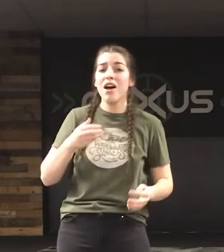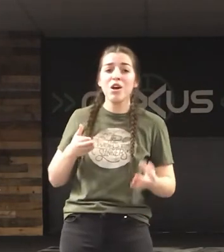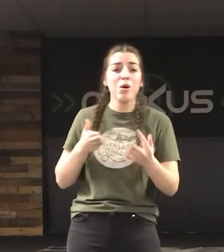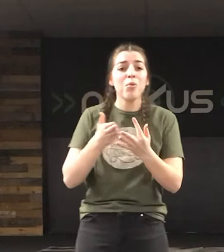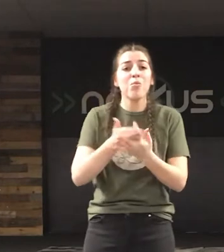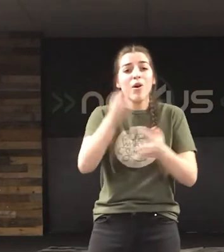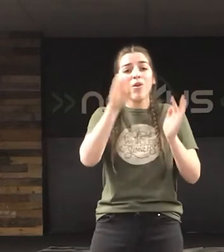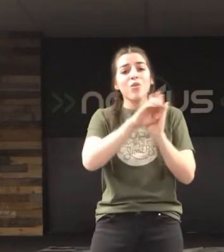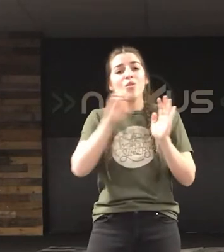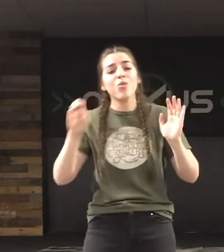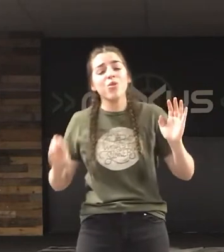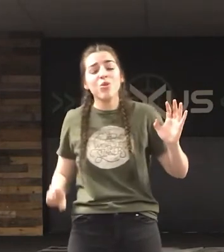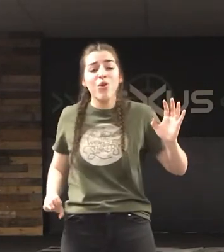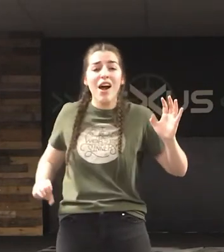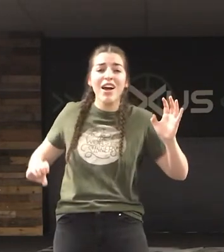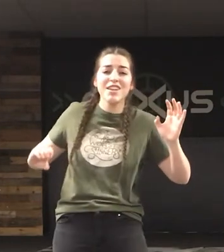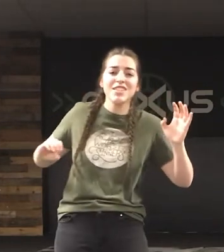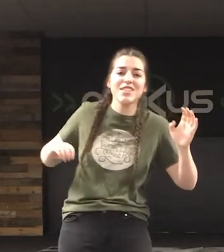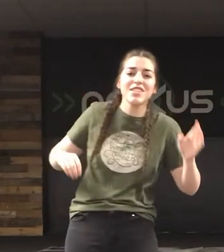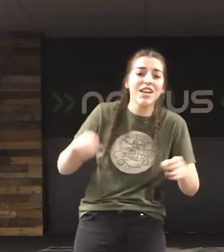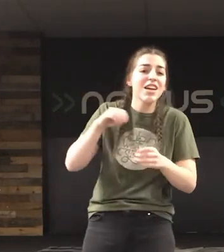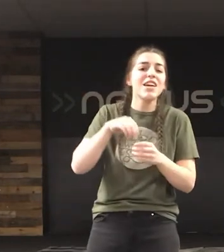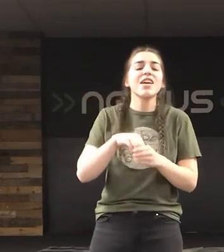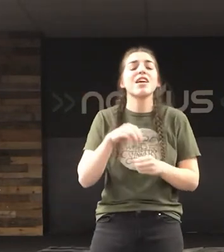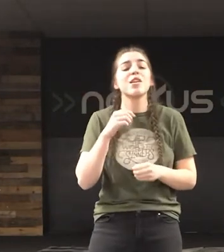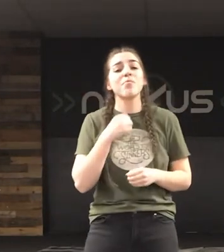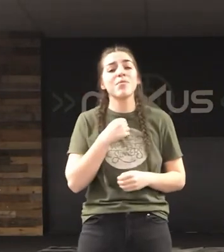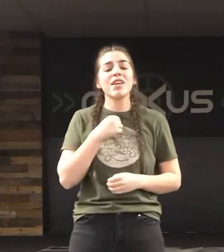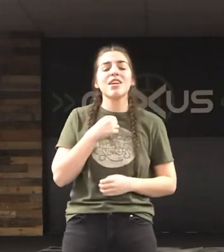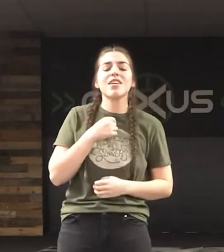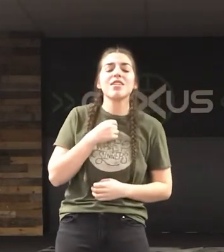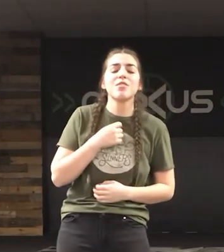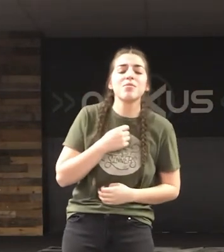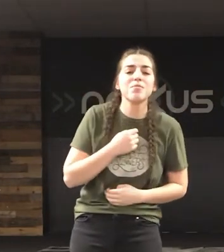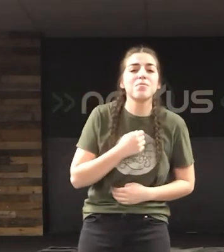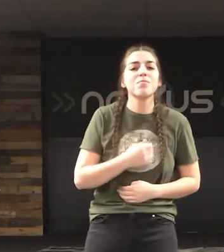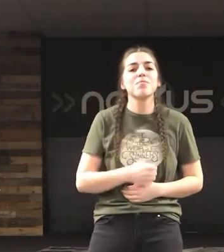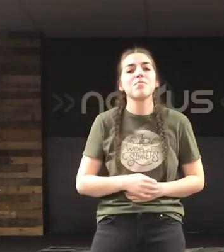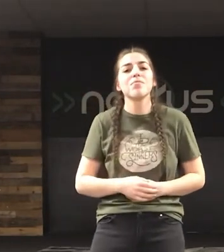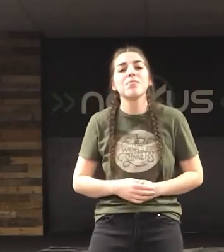not I, but through Christ in me.